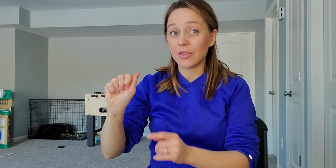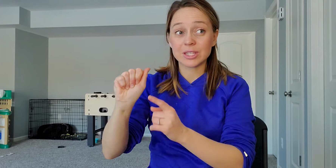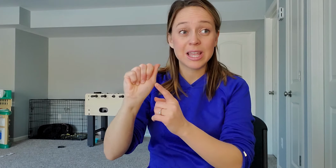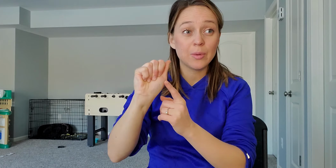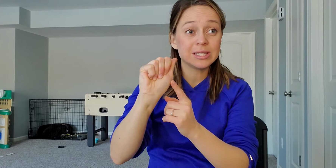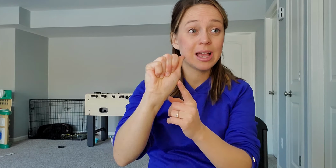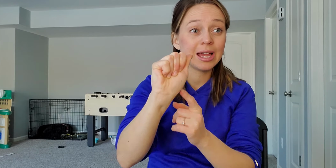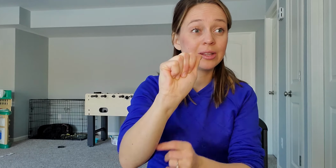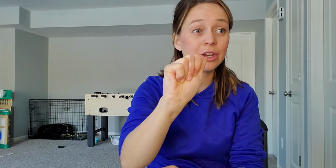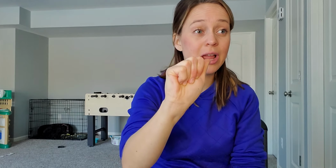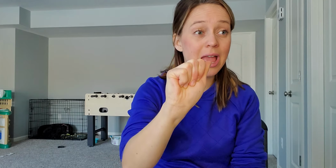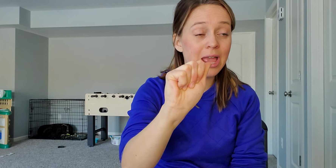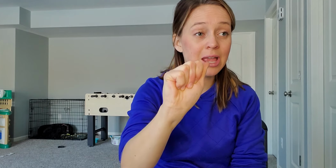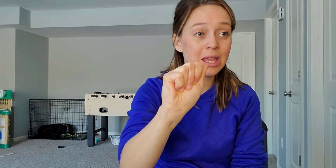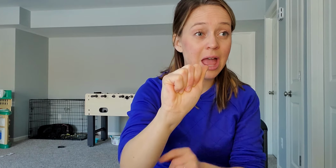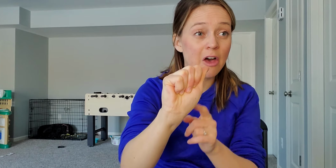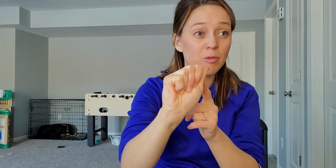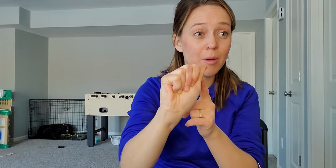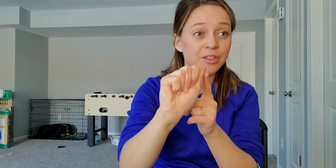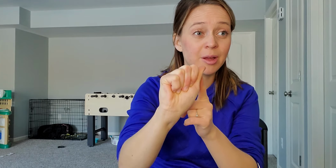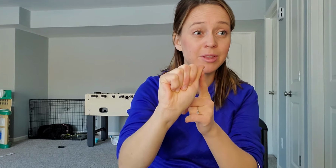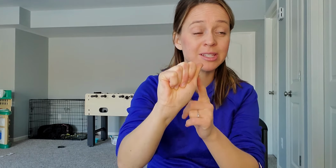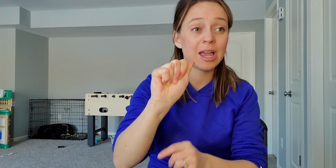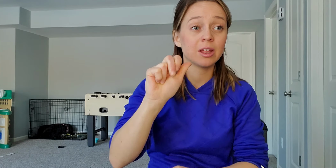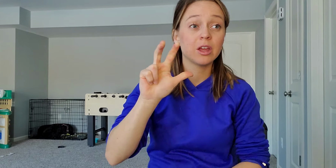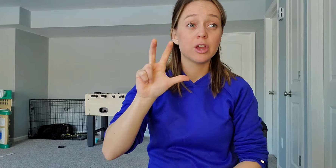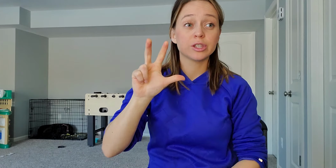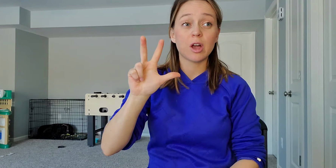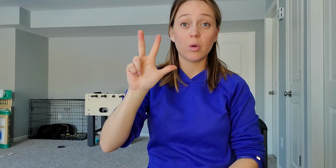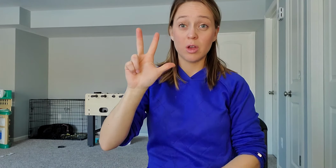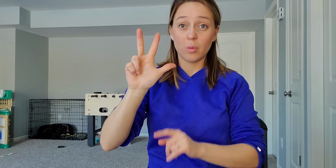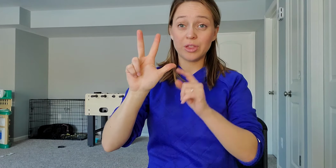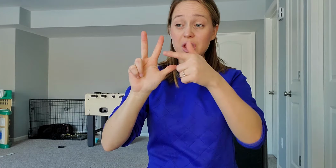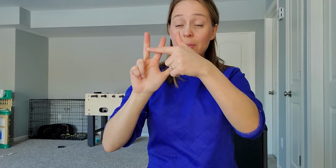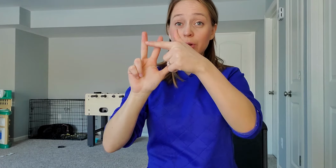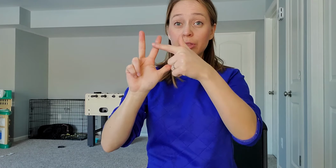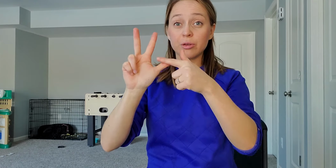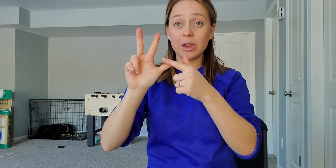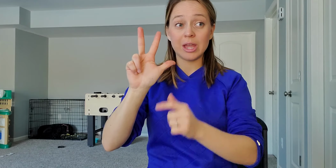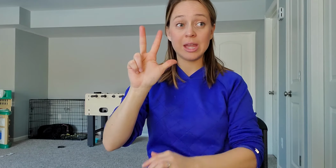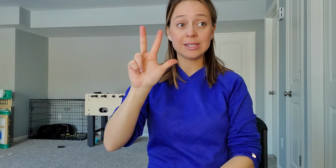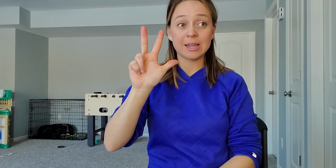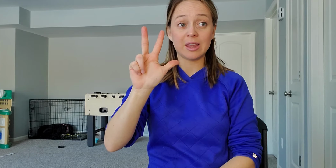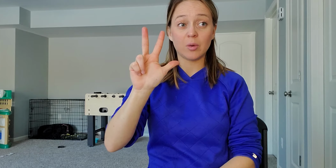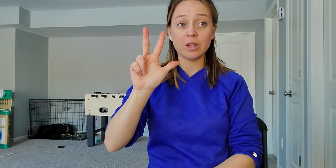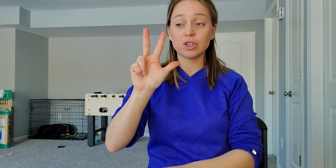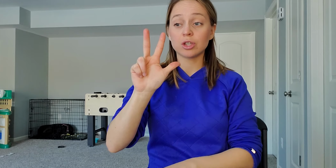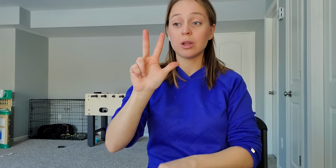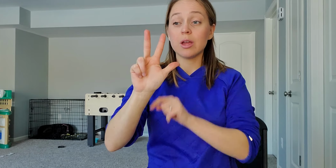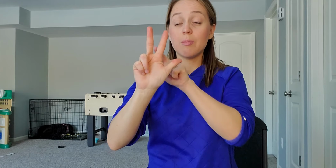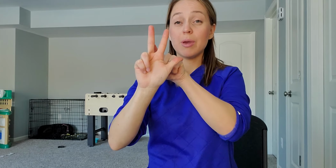is how we sign the letter A in the alphabet with a thumb to the side. So, with the number 3 in sign language, middle